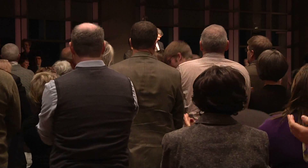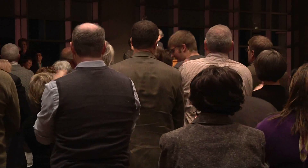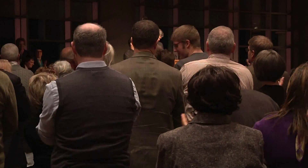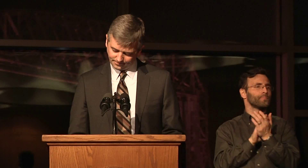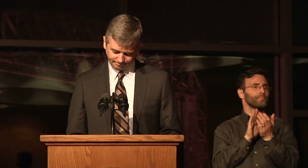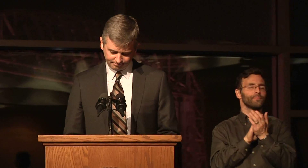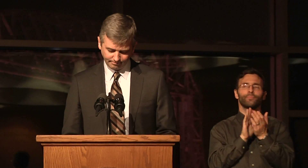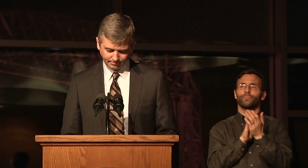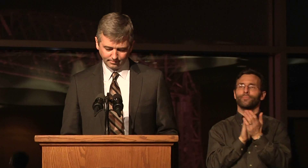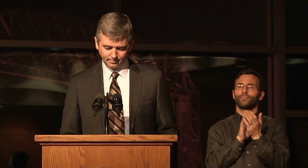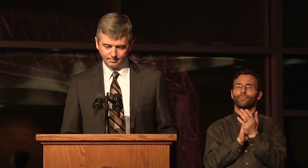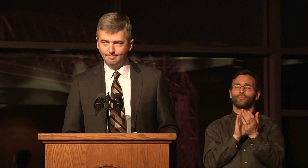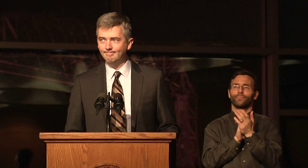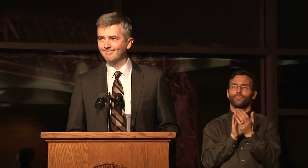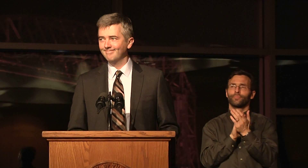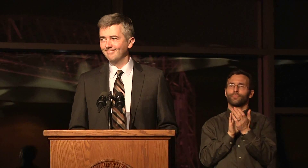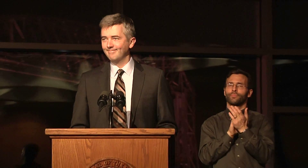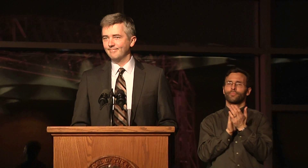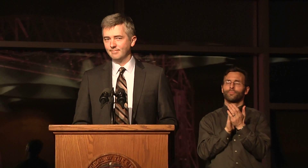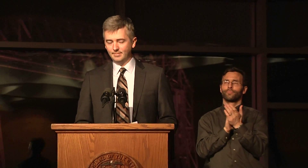Thank you. Thank you.